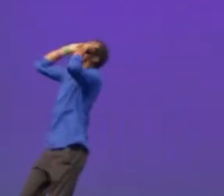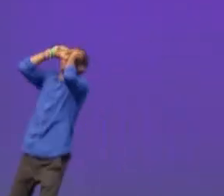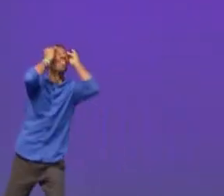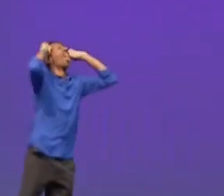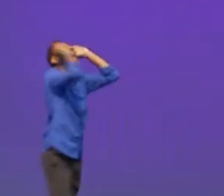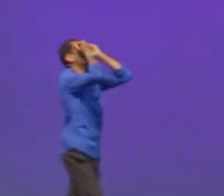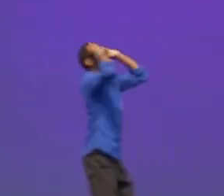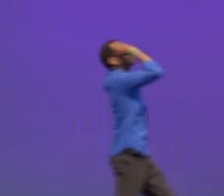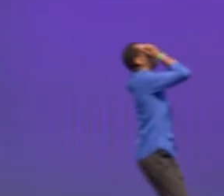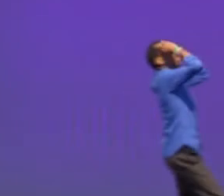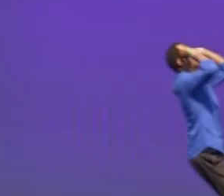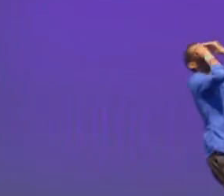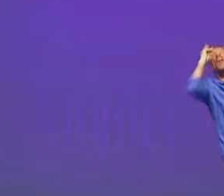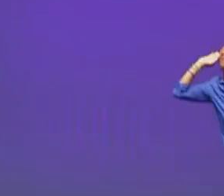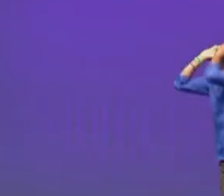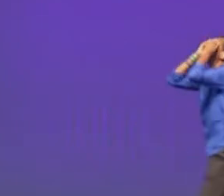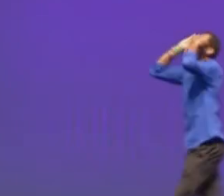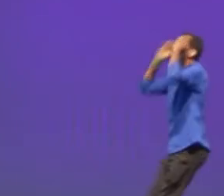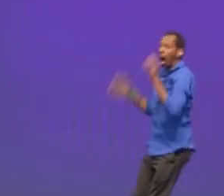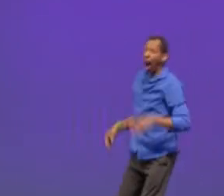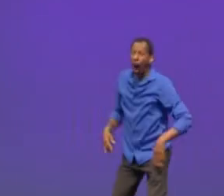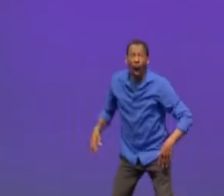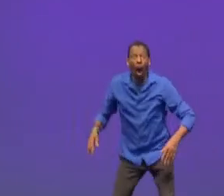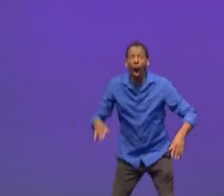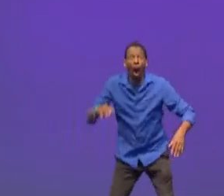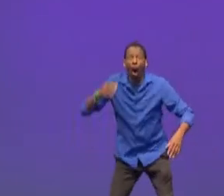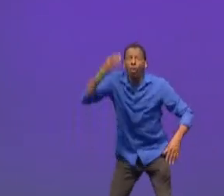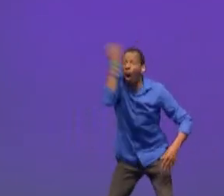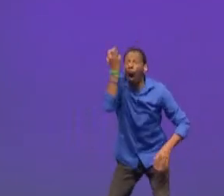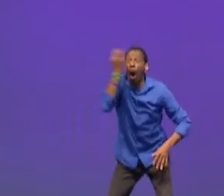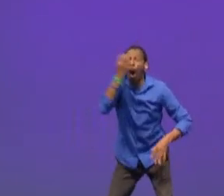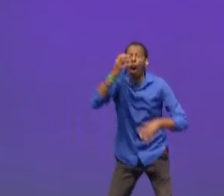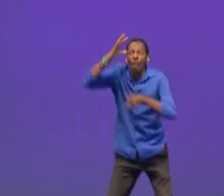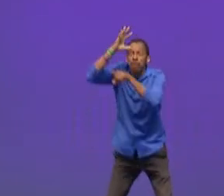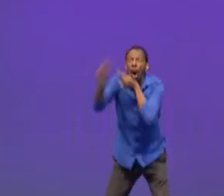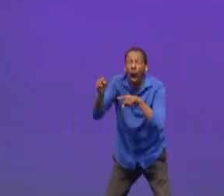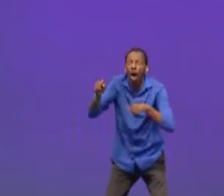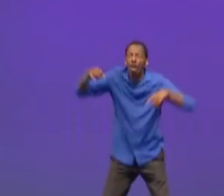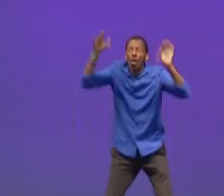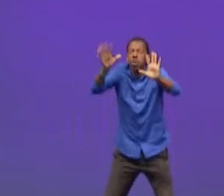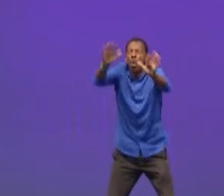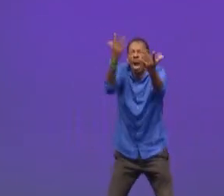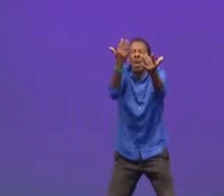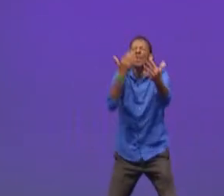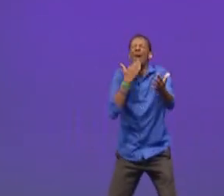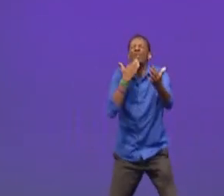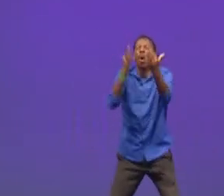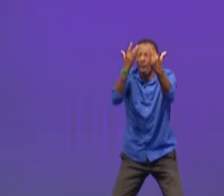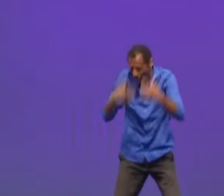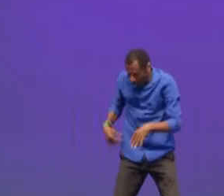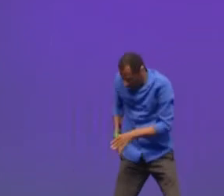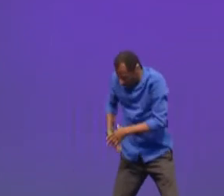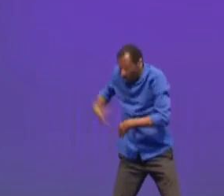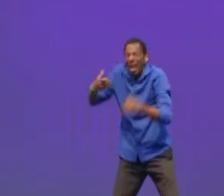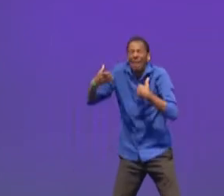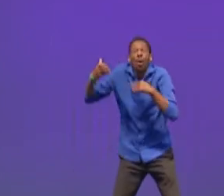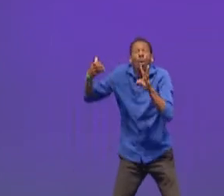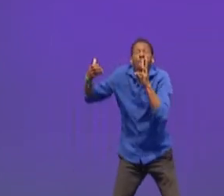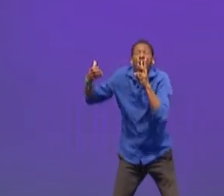The fish were ecstatic. They loved it. And they ate it all up.